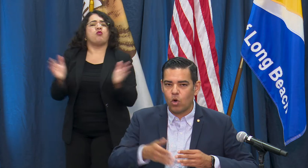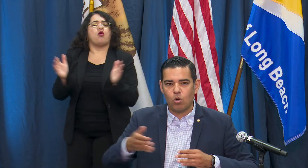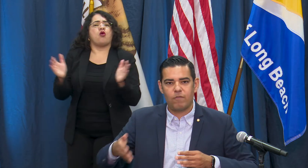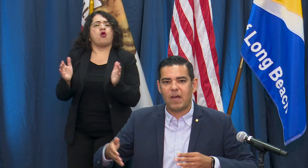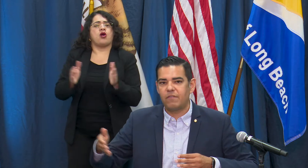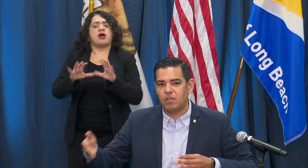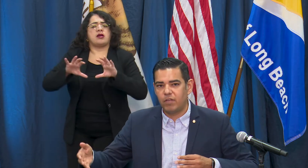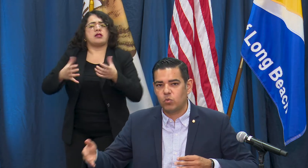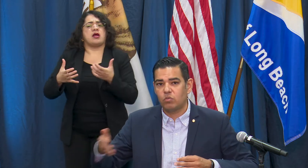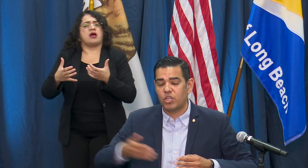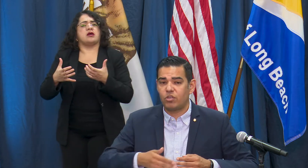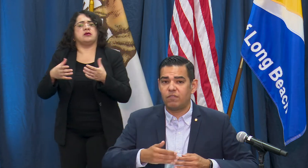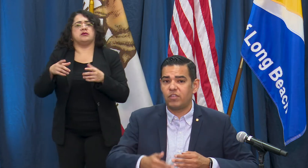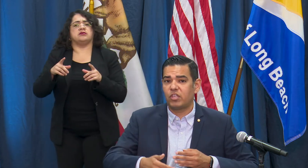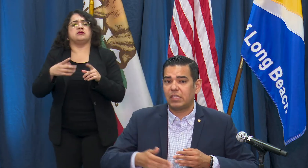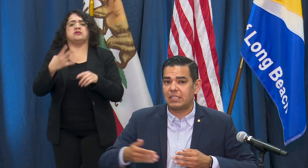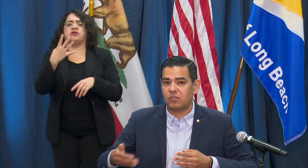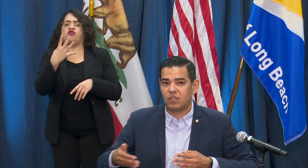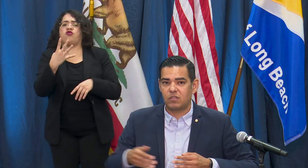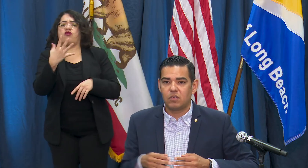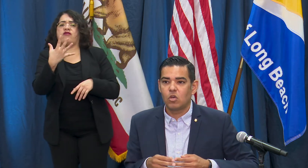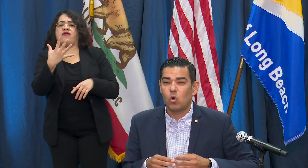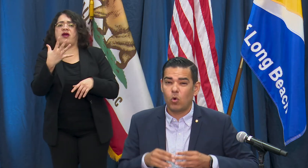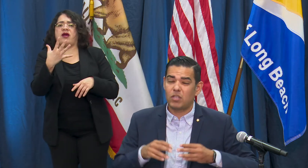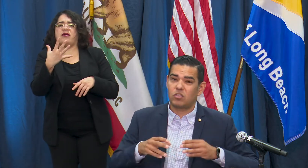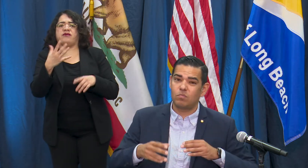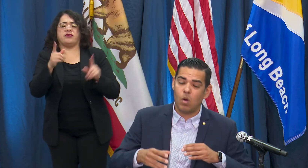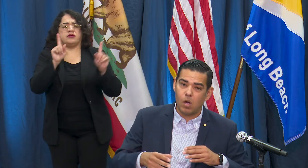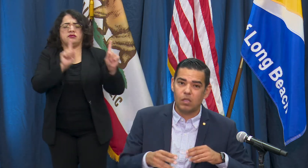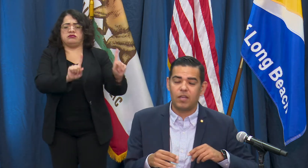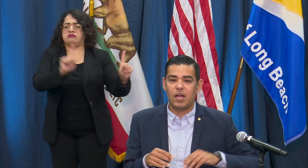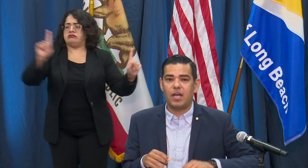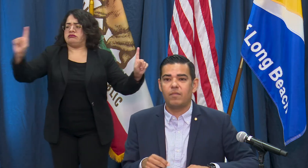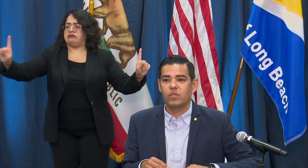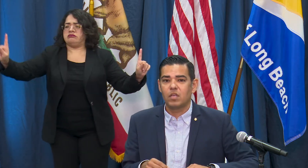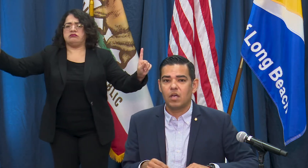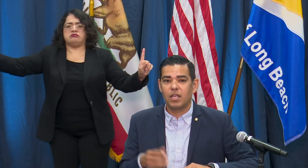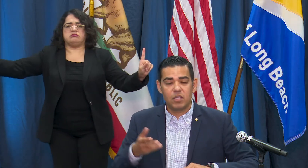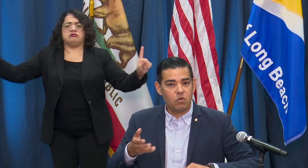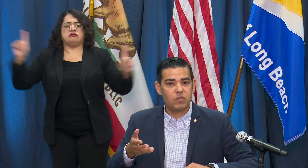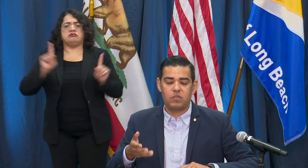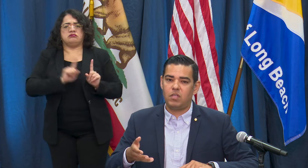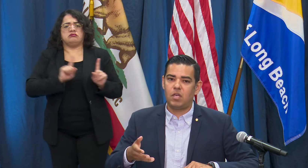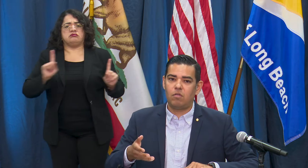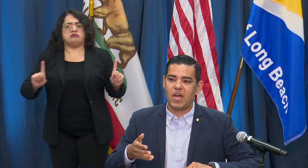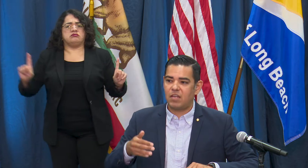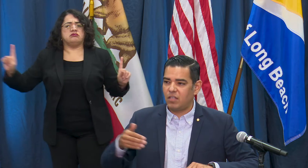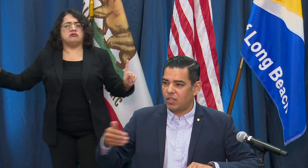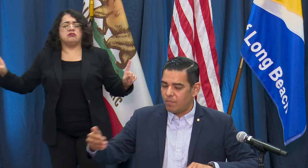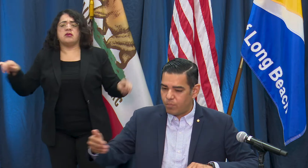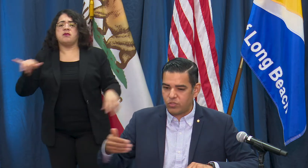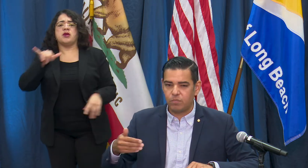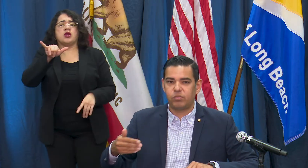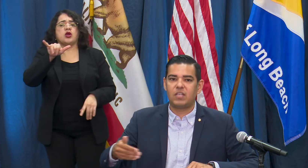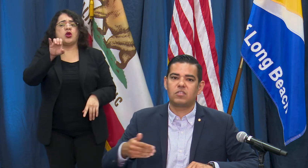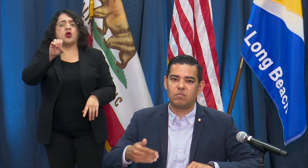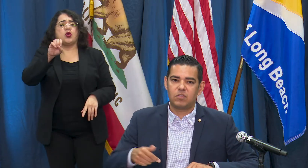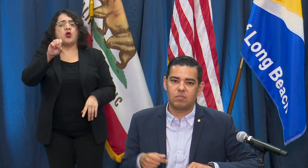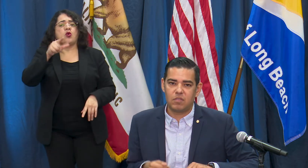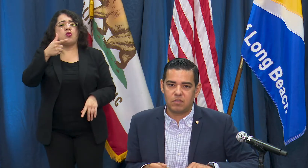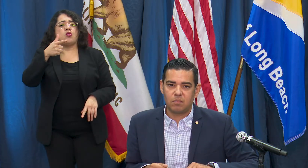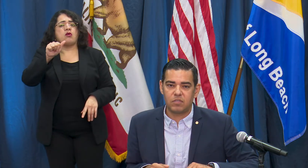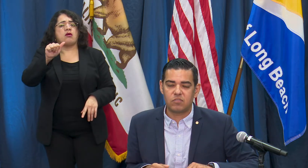of 4 or 5 individuals and you can physically distance? Or a small yoga studio that puts in